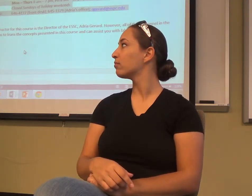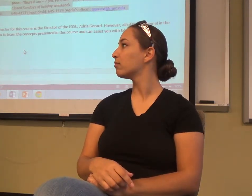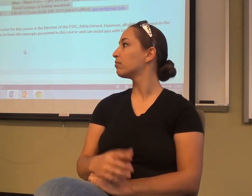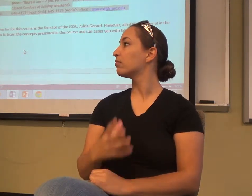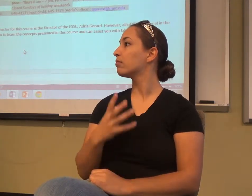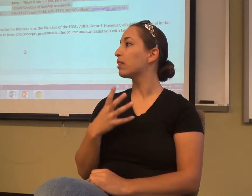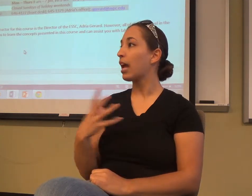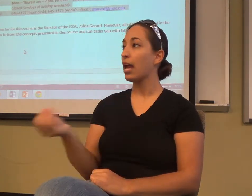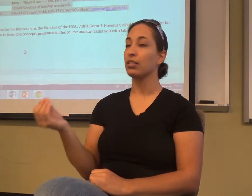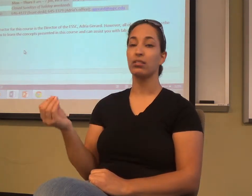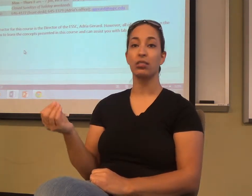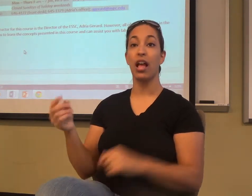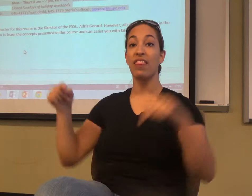And this is part of the ESSC.